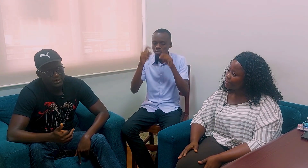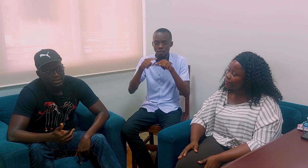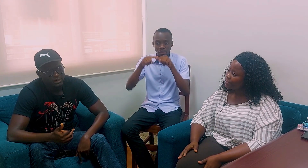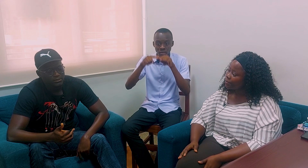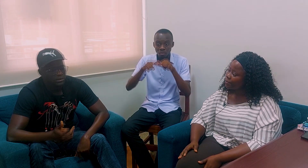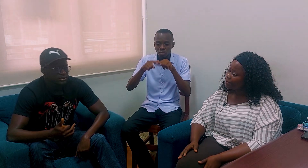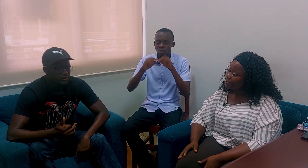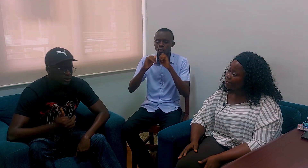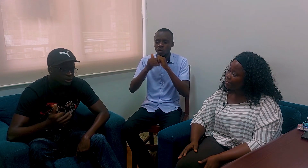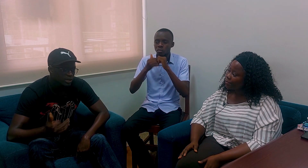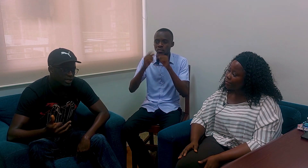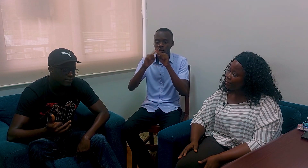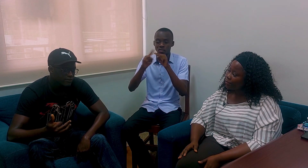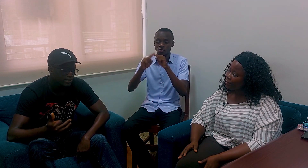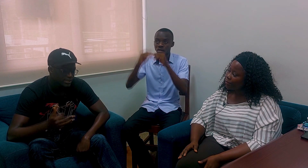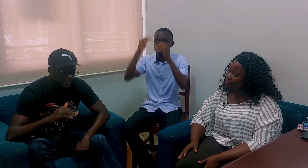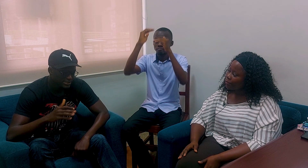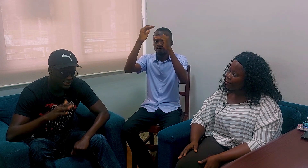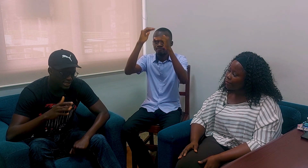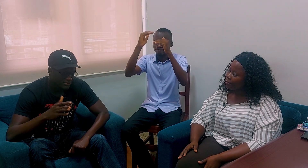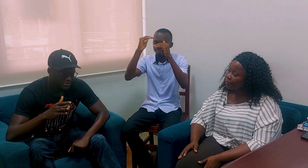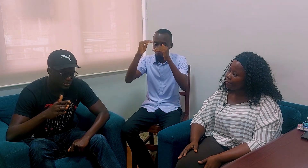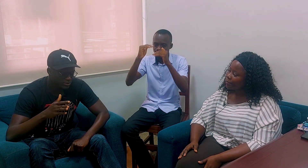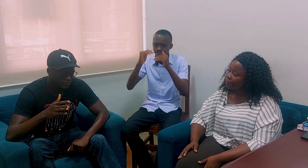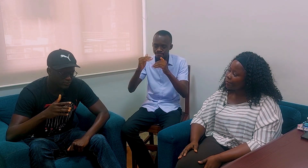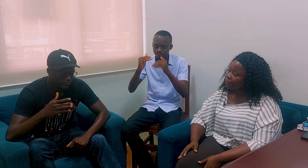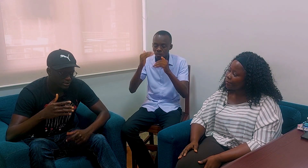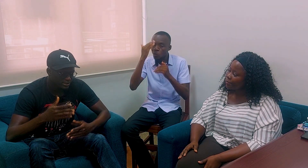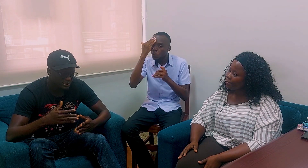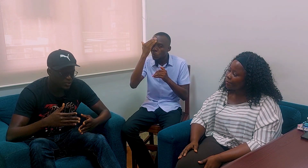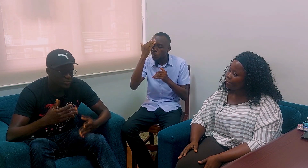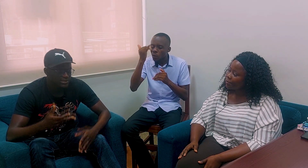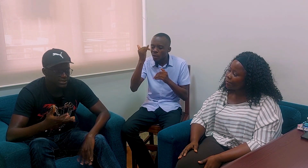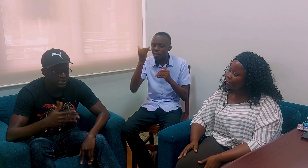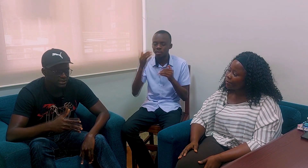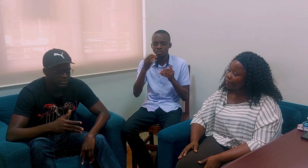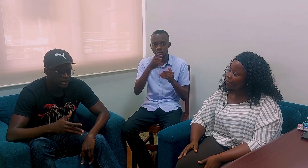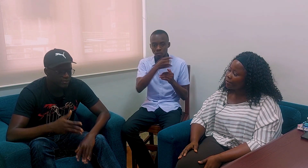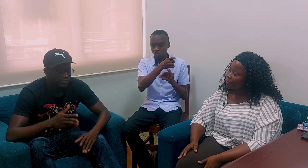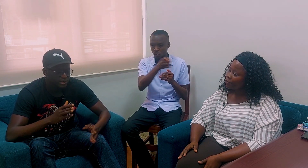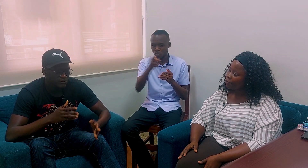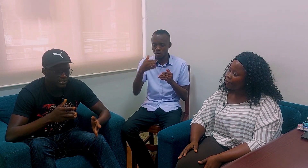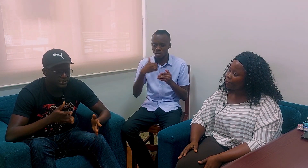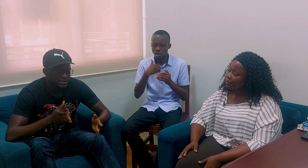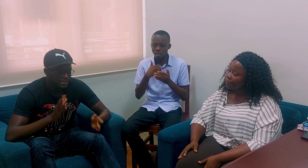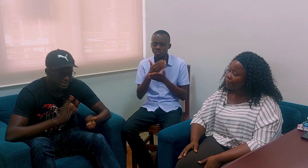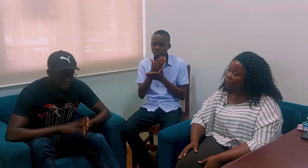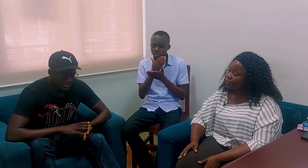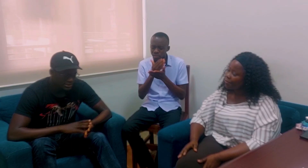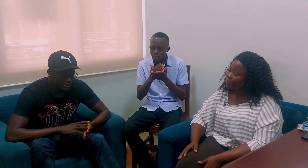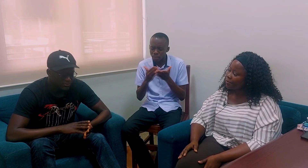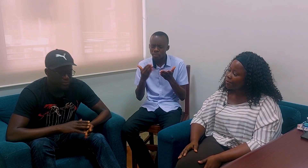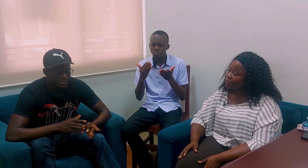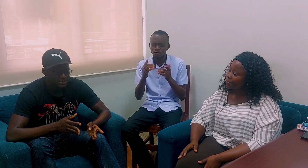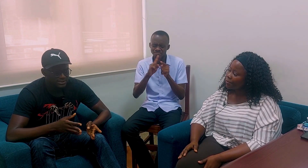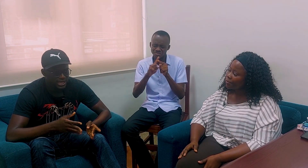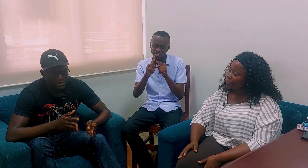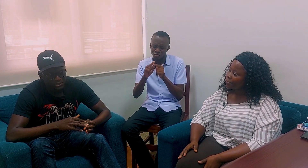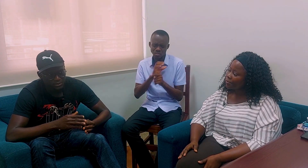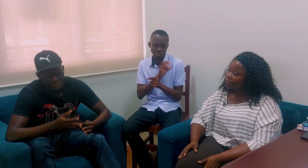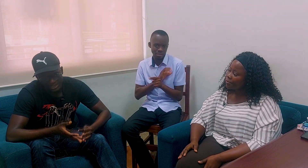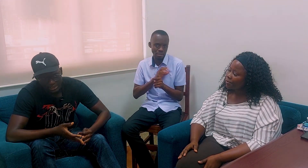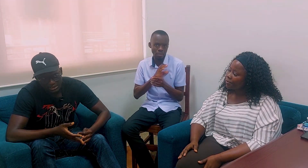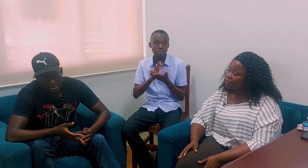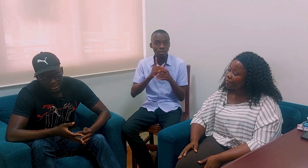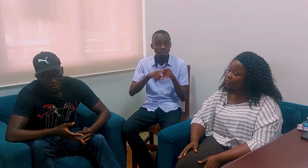severity. Because we all have a certain aspect of these traits in us. Everyone is anxious, everyone is